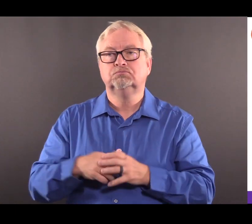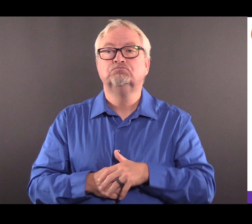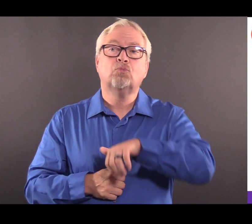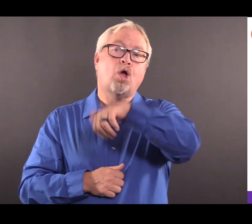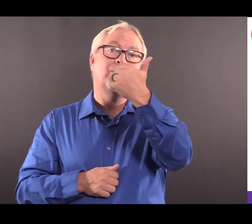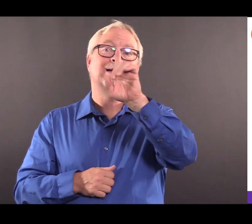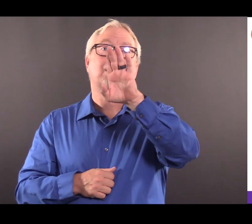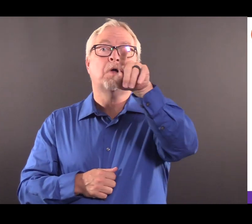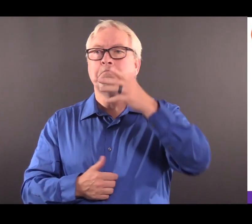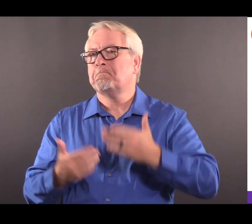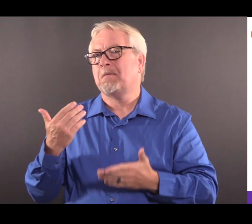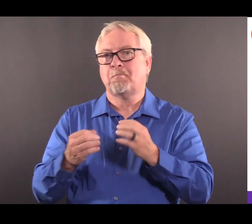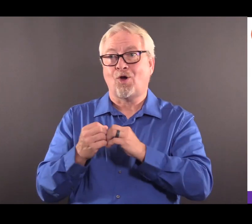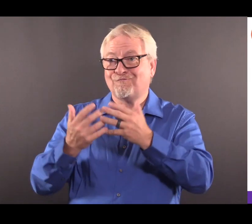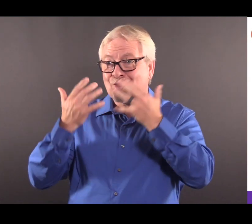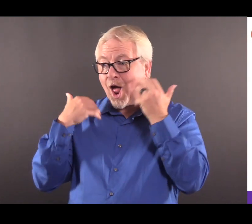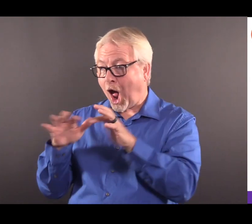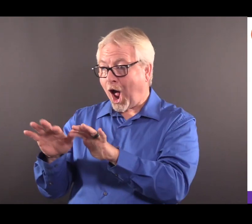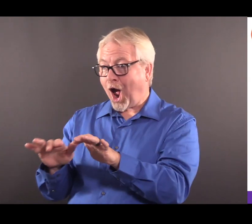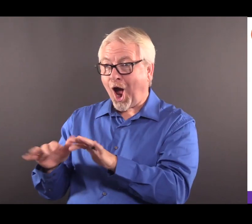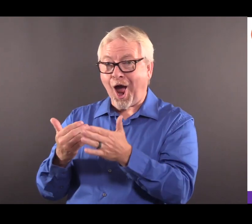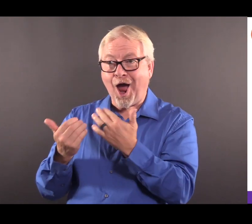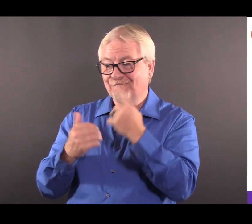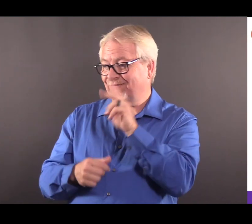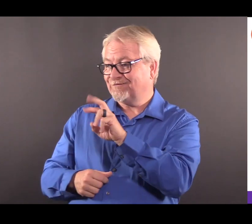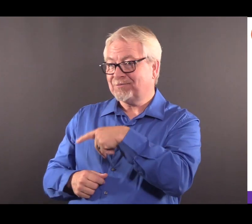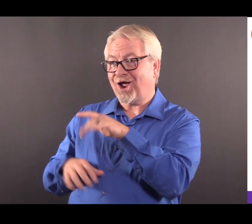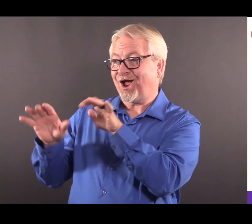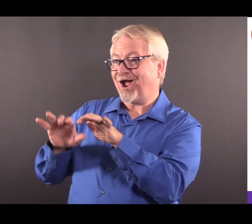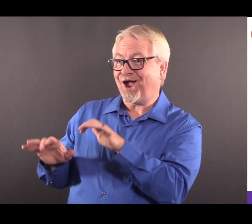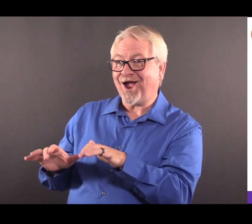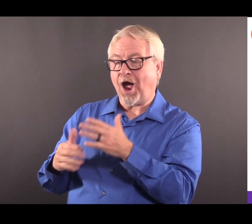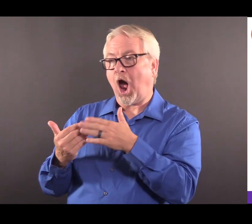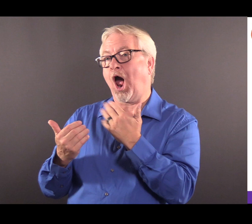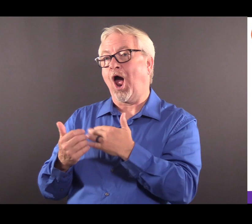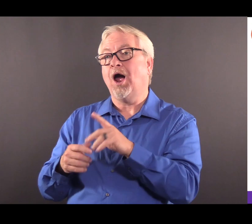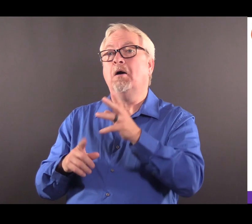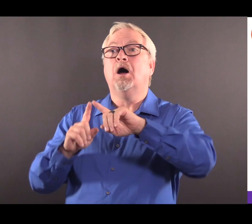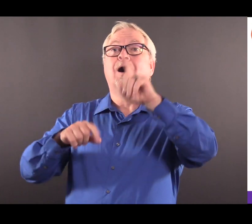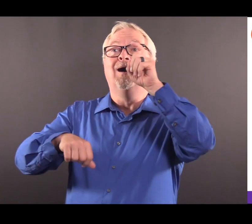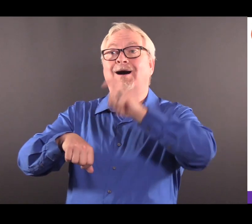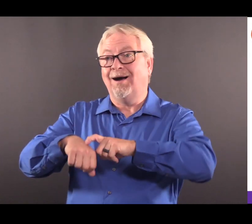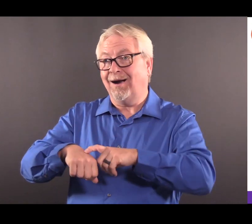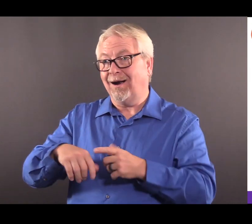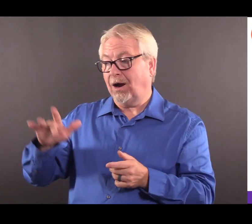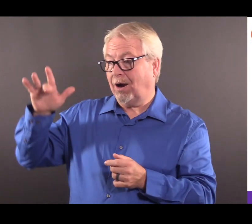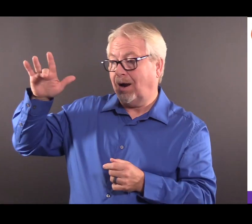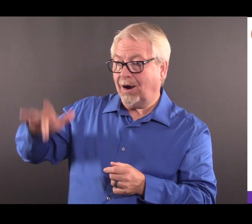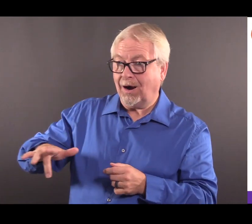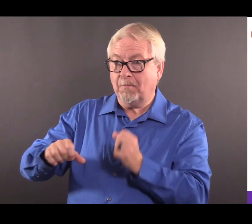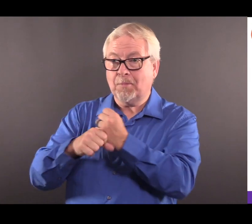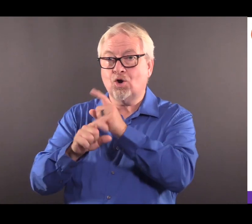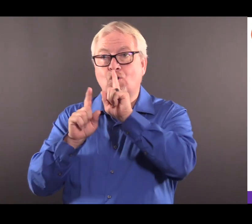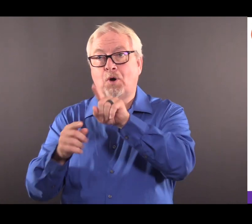VSP. Other databases may be more user-friendly for a VSP's workflow, but